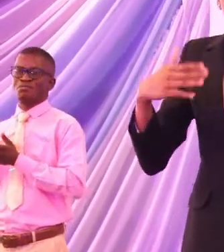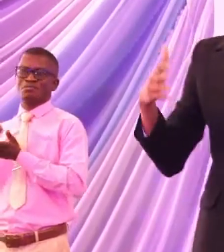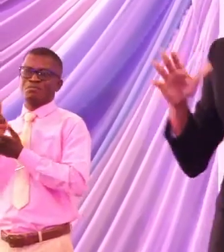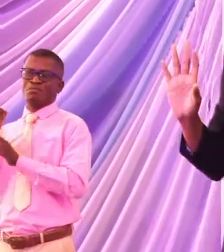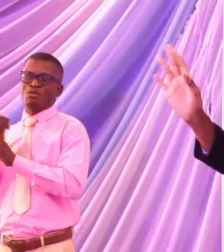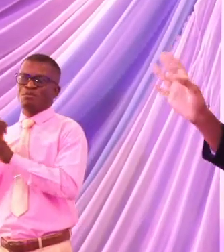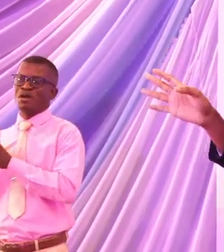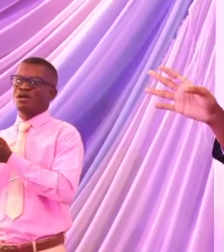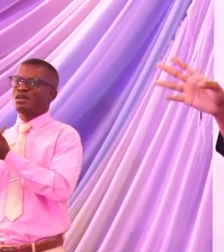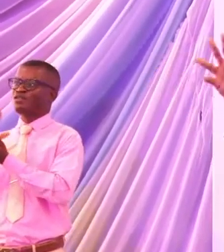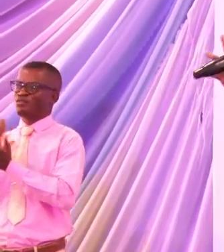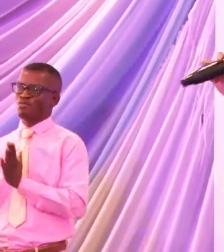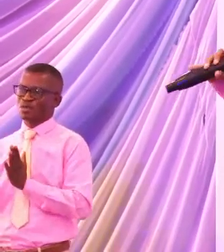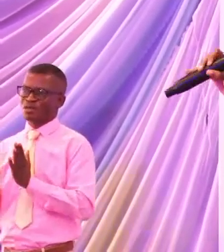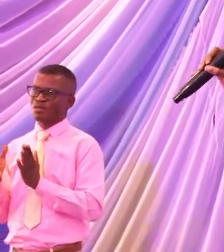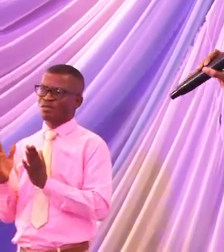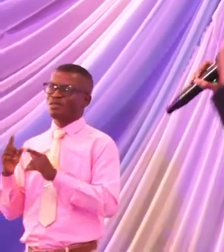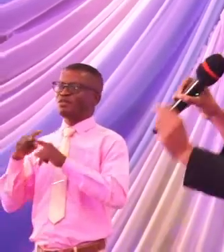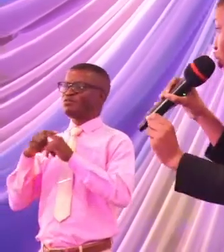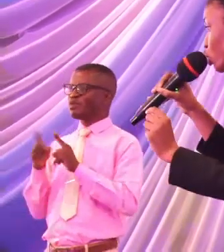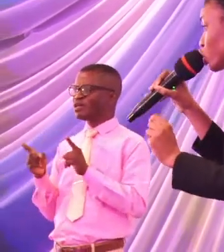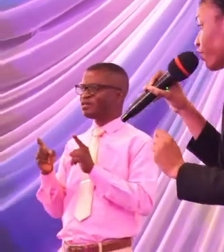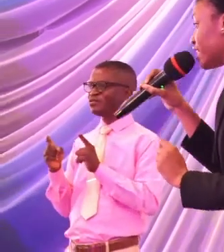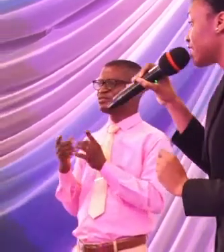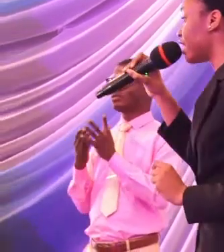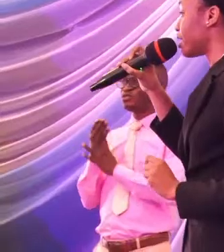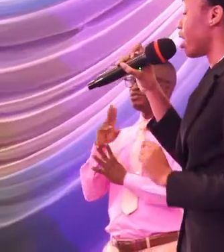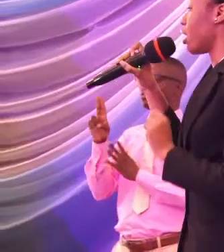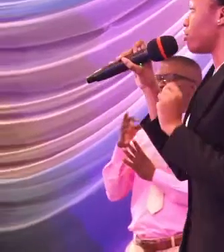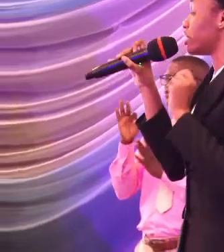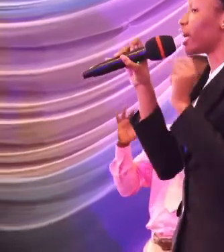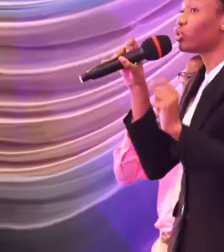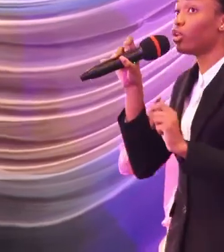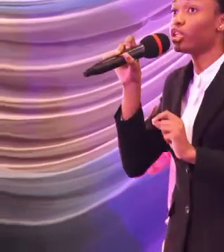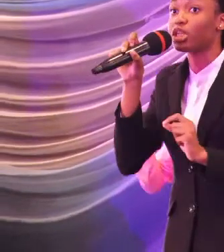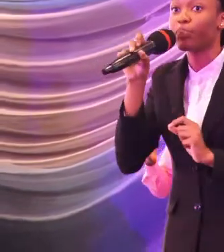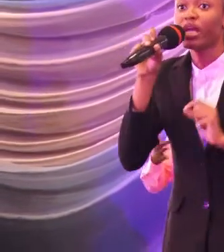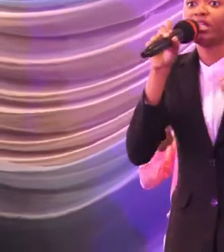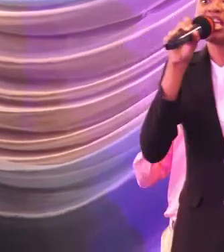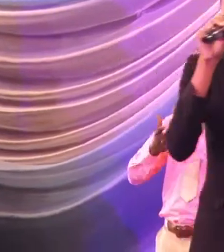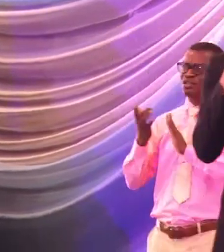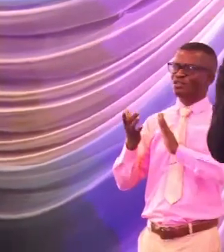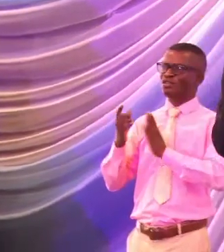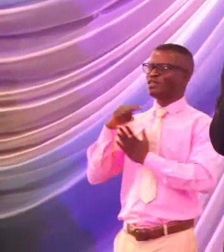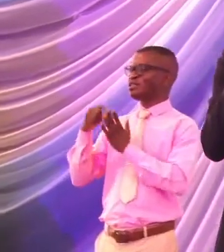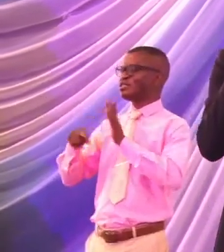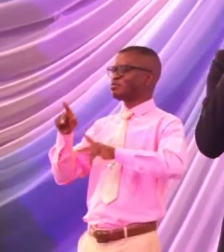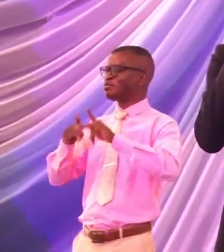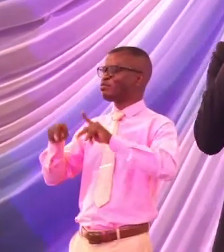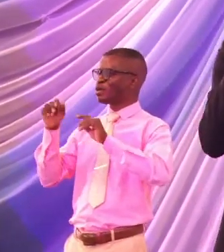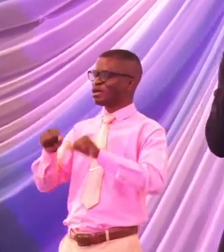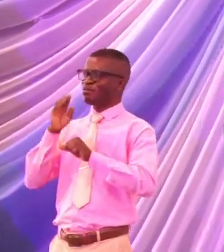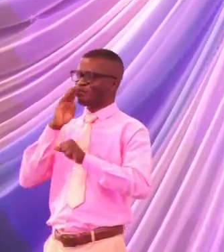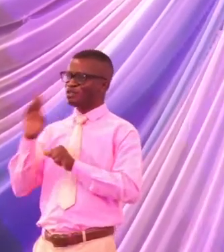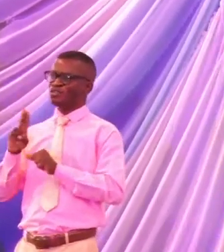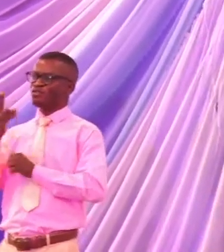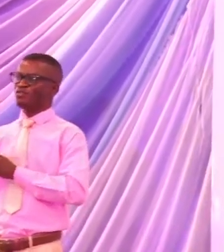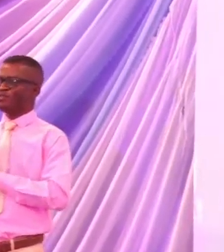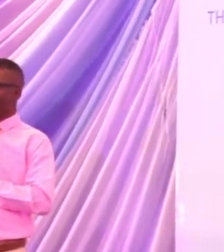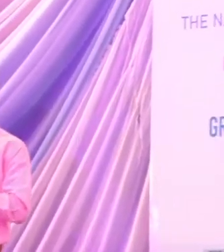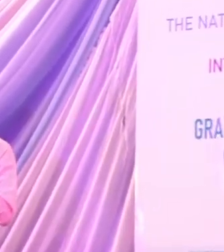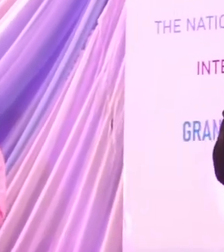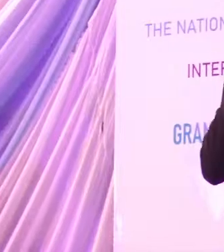normally supposed to pose a problem, but through the use of internet technology, these people can fabricate data. I'm talking